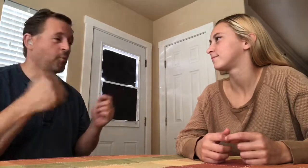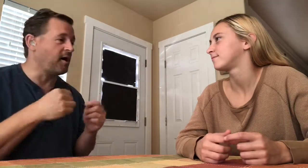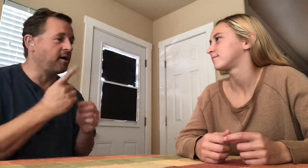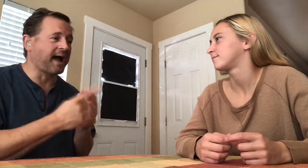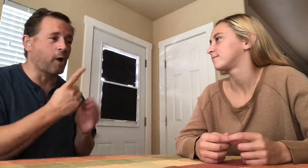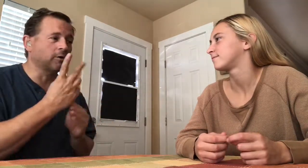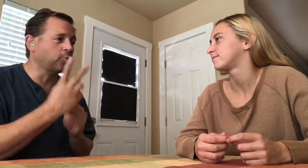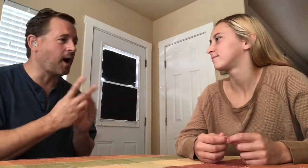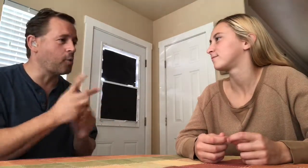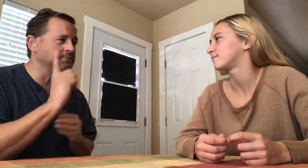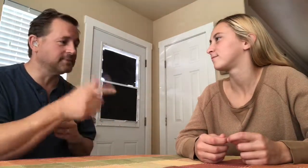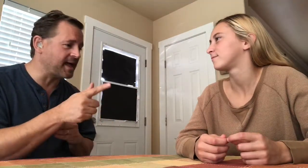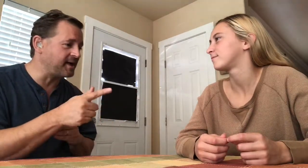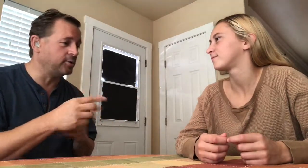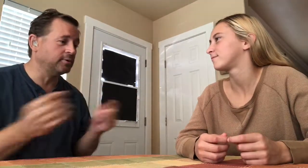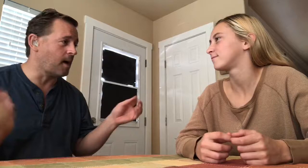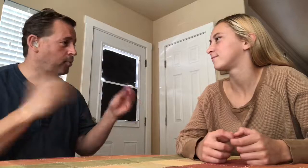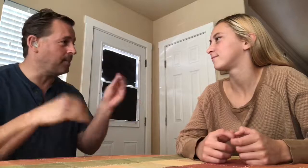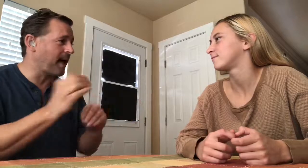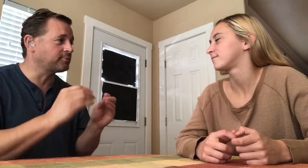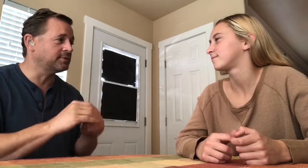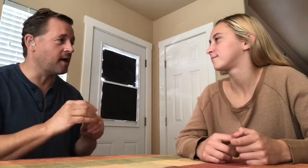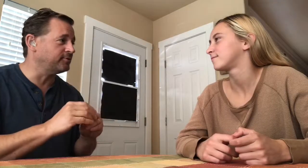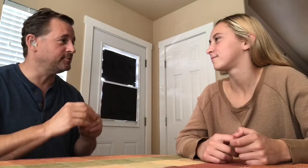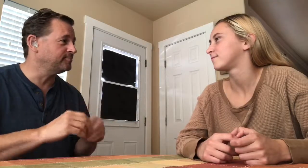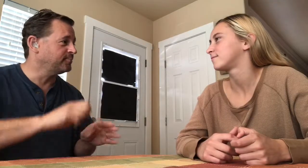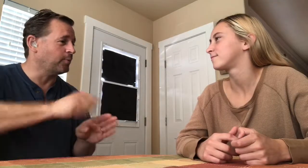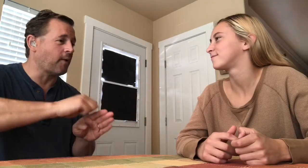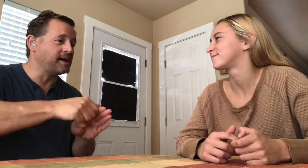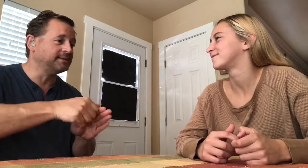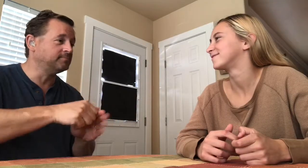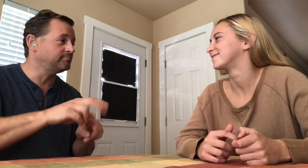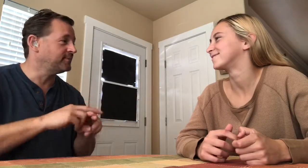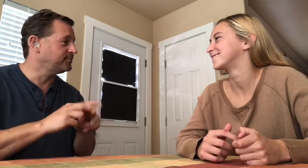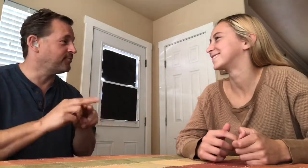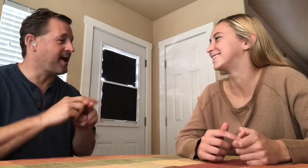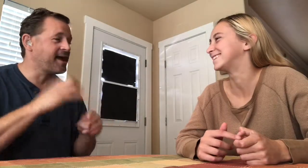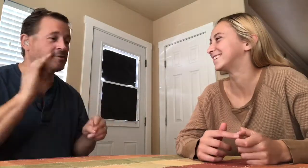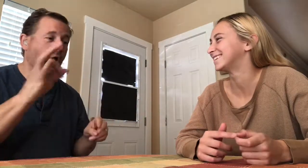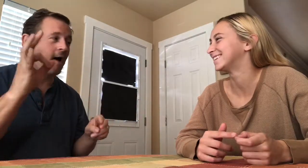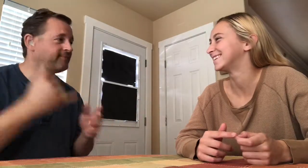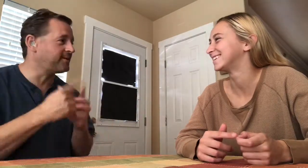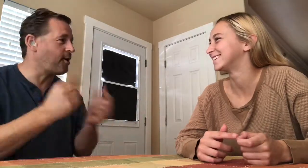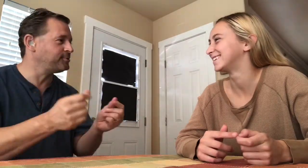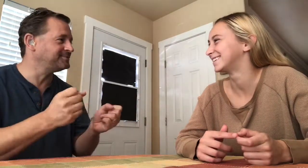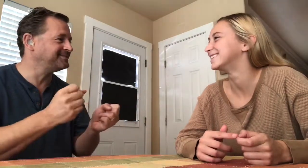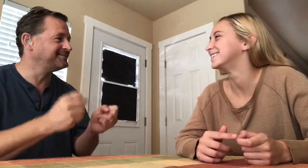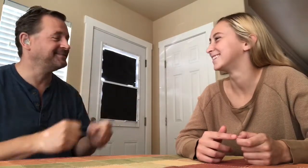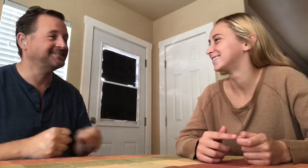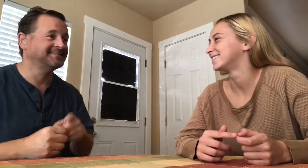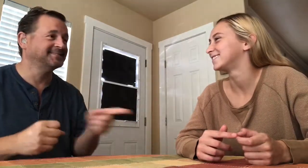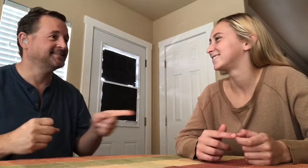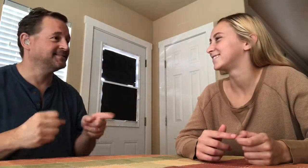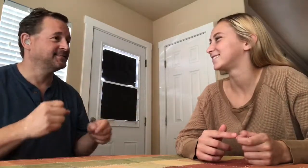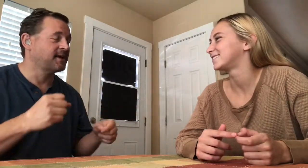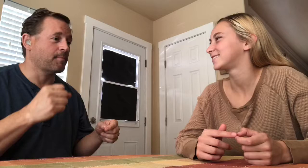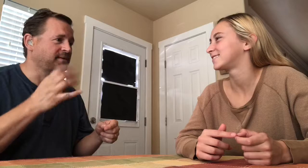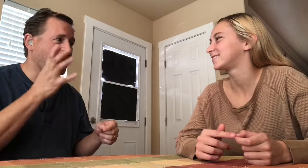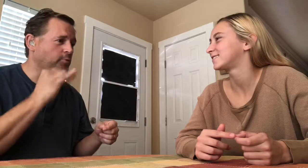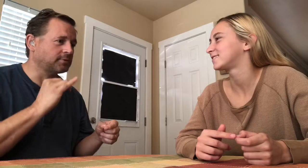Well, an hour, 2 hours later, I put it back together, rewound it, train, off it goes. And my dad was